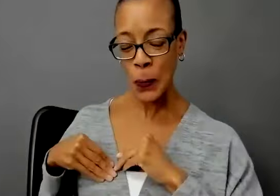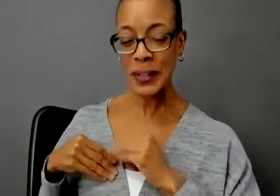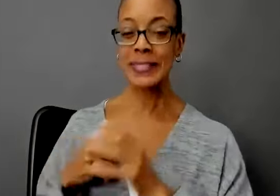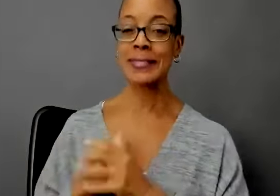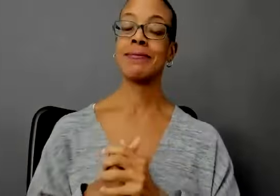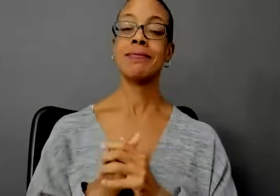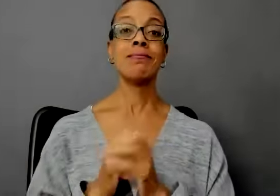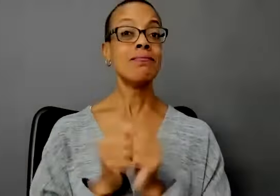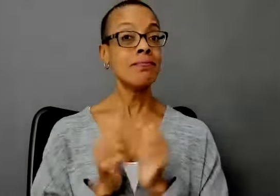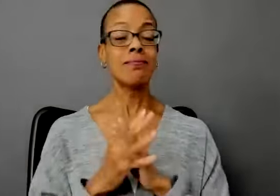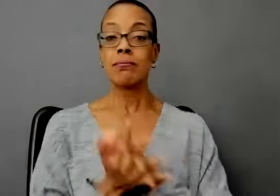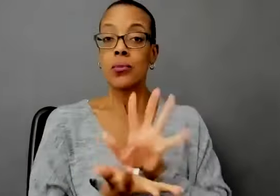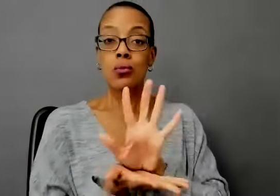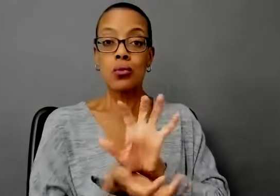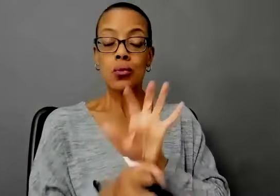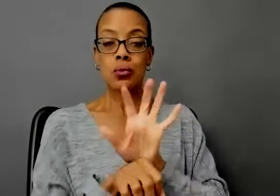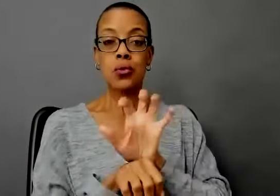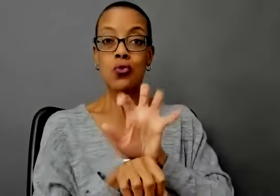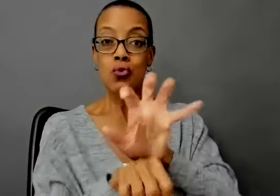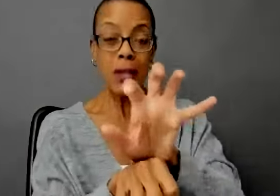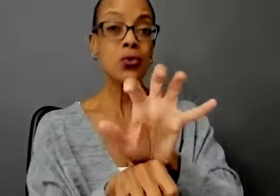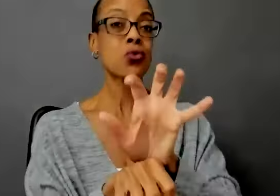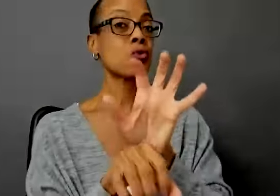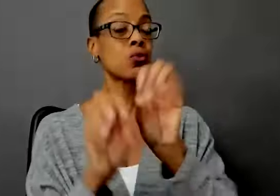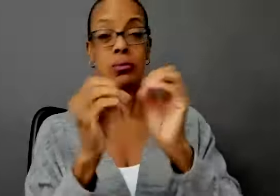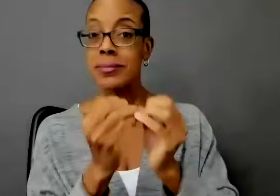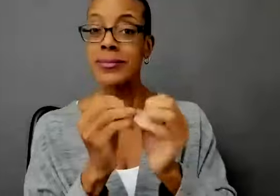movements, connecting elected representatives, and participating in public